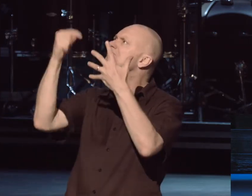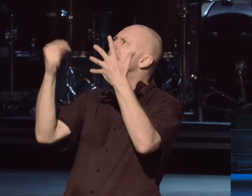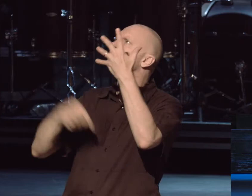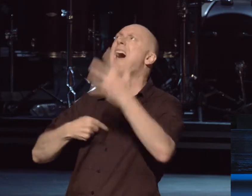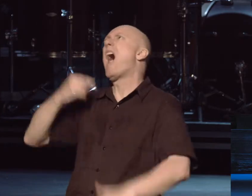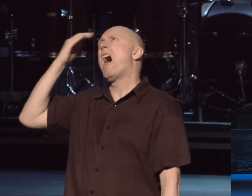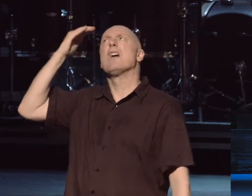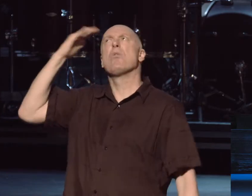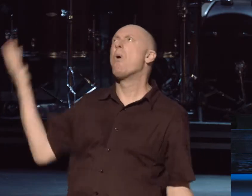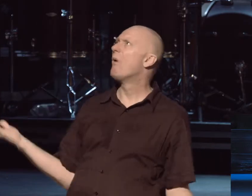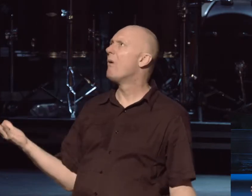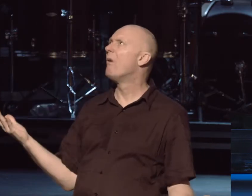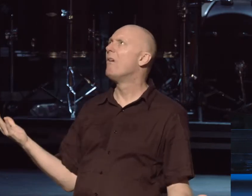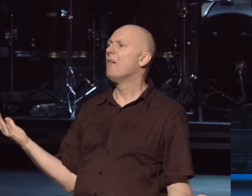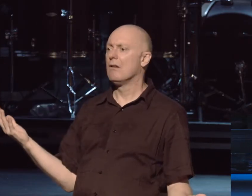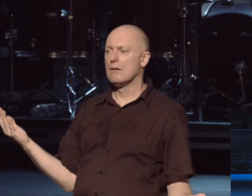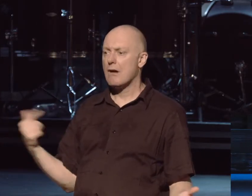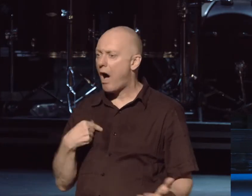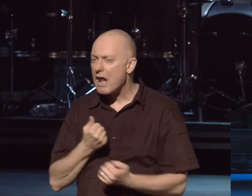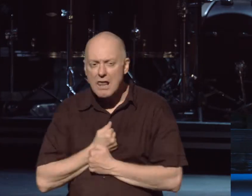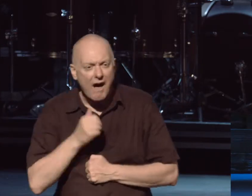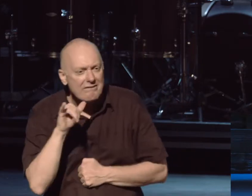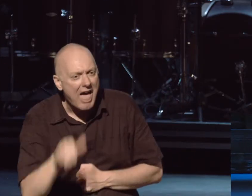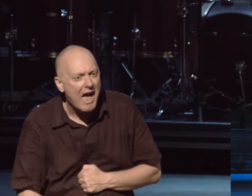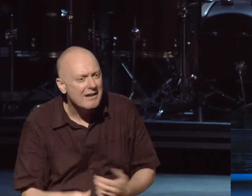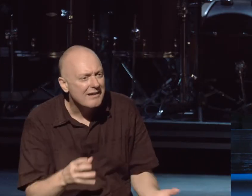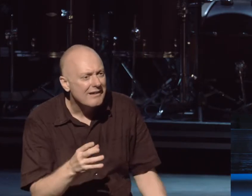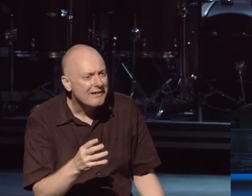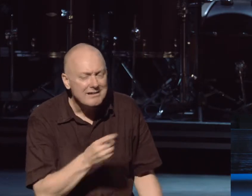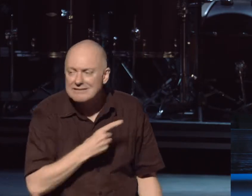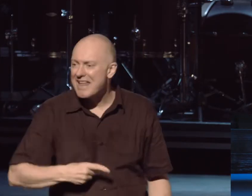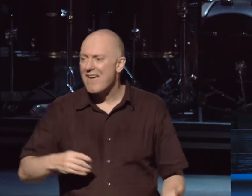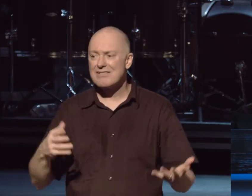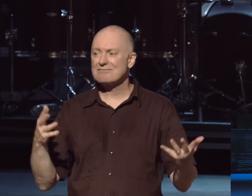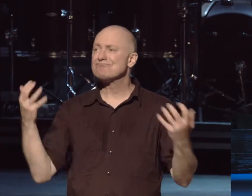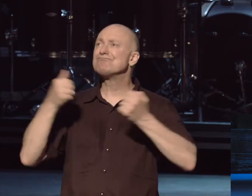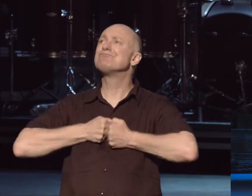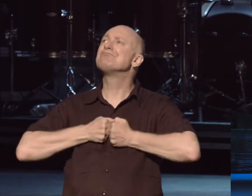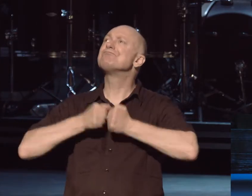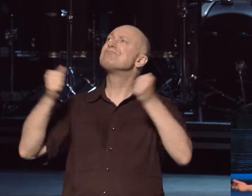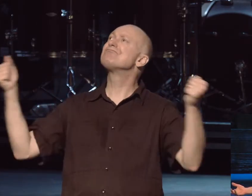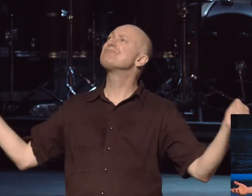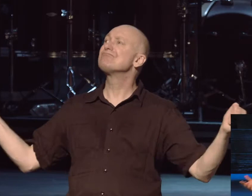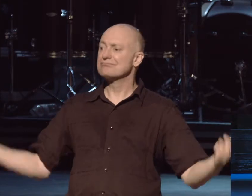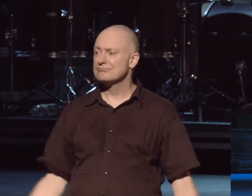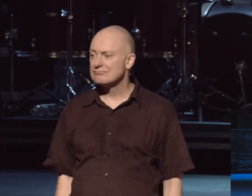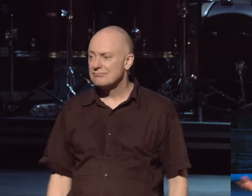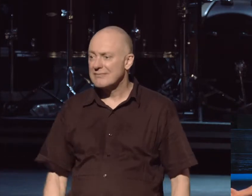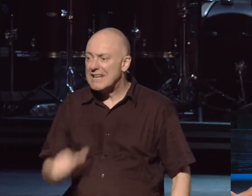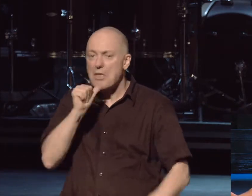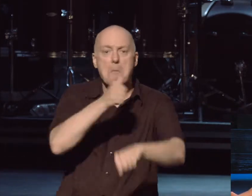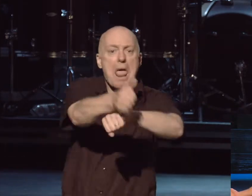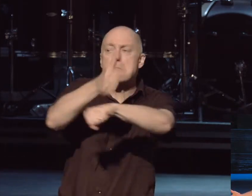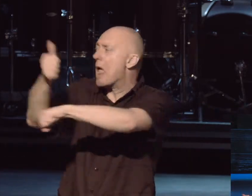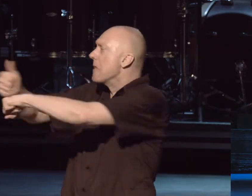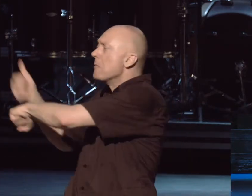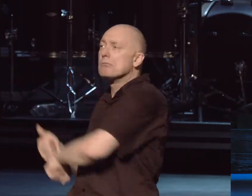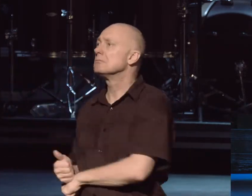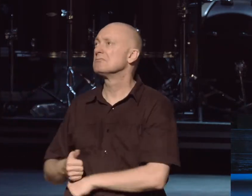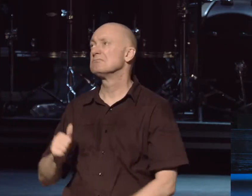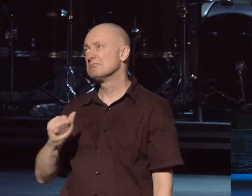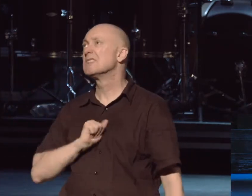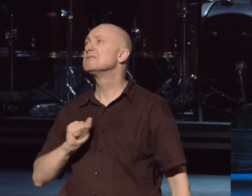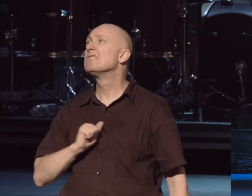sin is ever before me. I love right here, David. He's so transparent. And there's just no excuse. There's no blame anywhere but